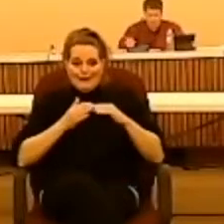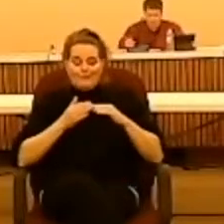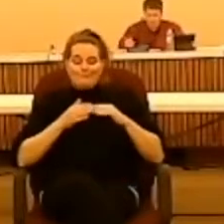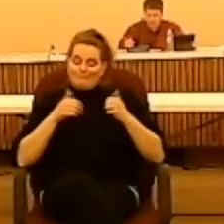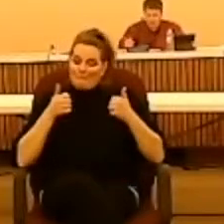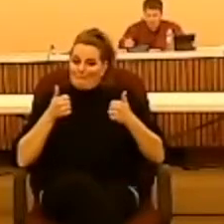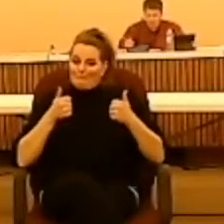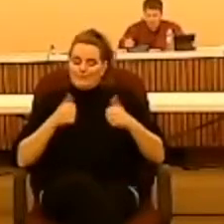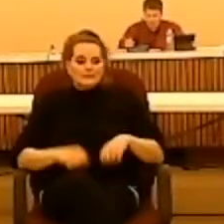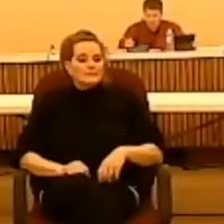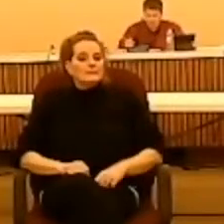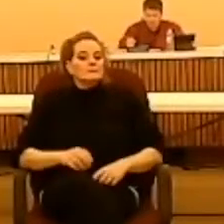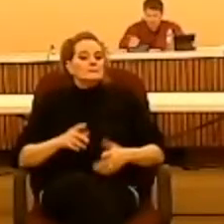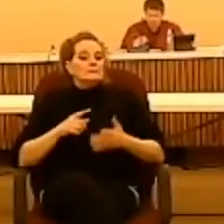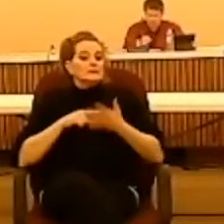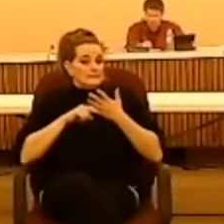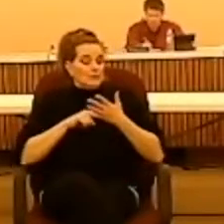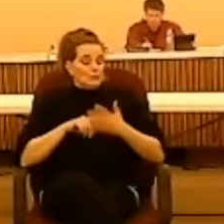Any further discussion?